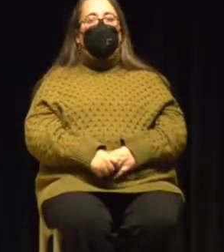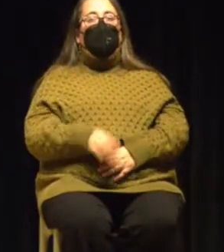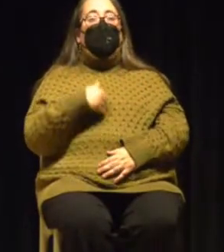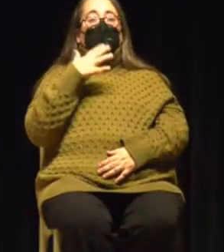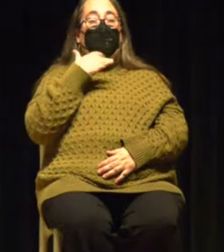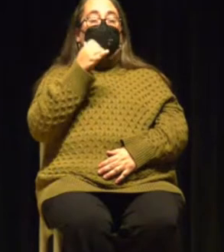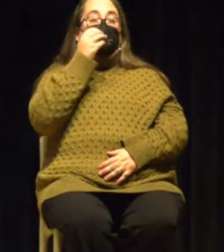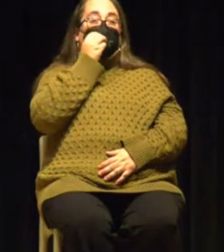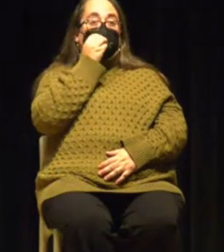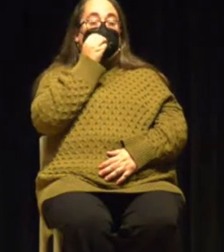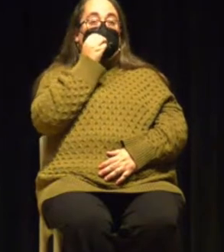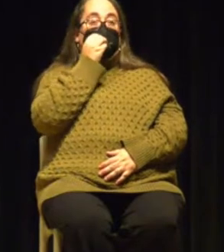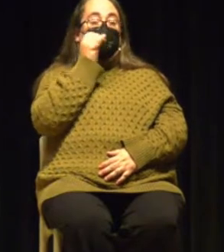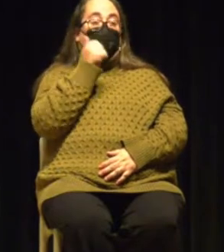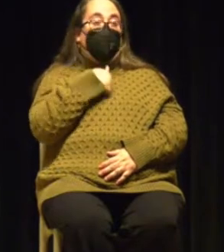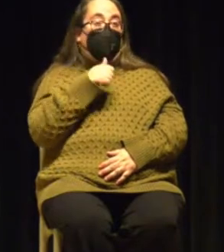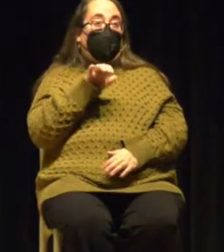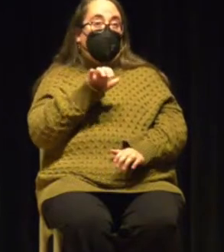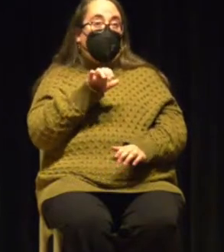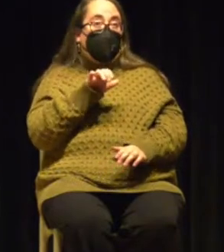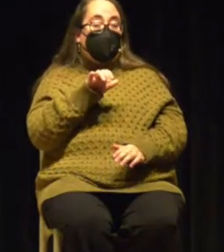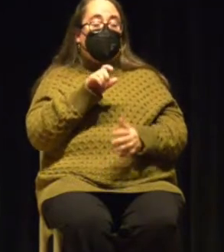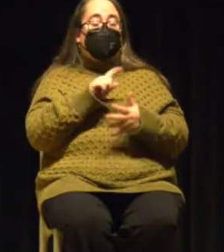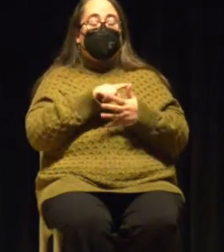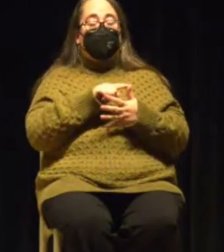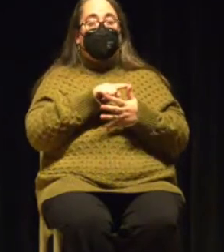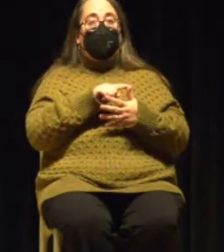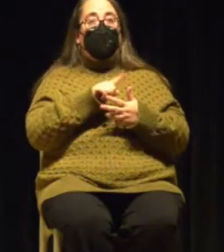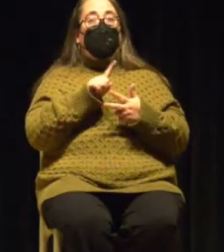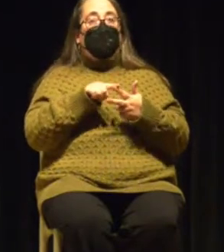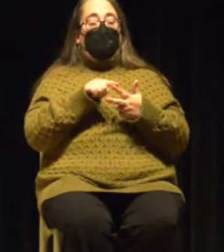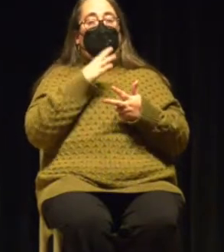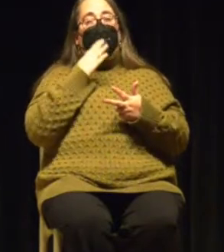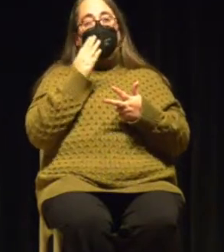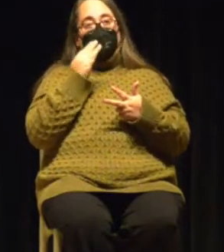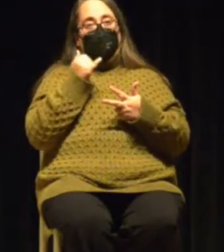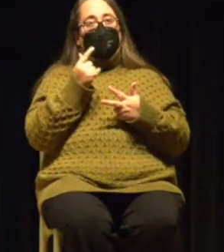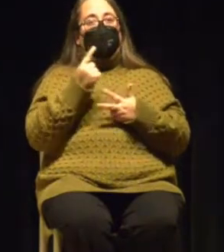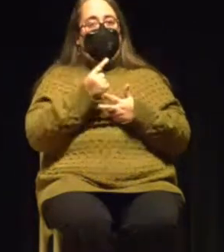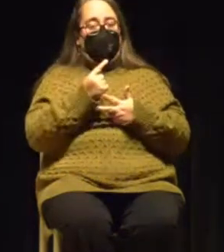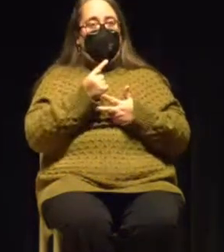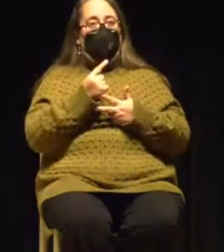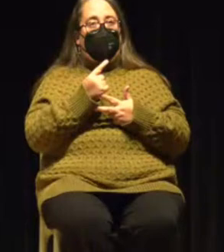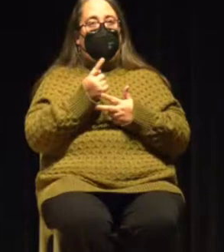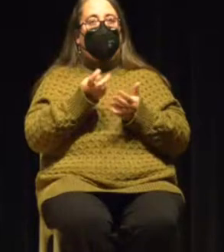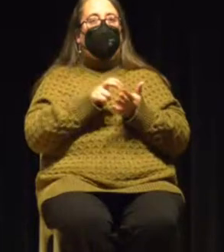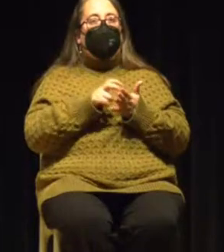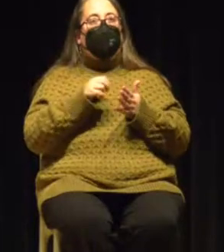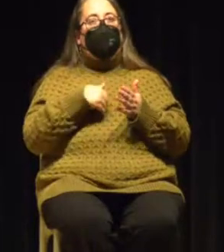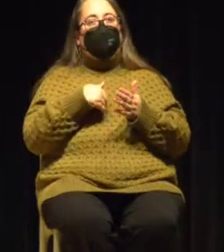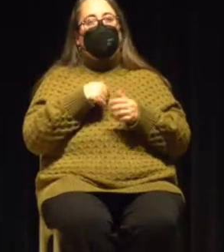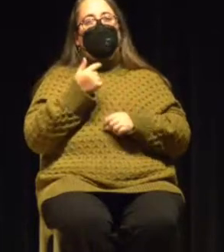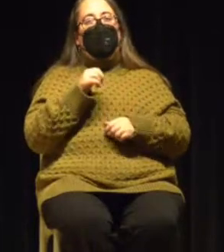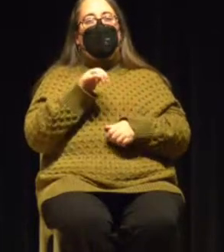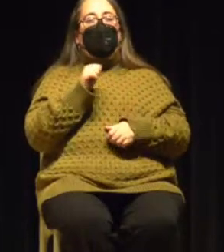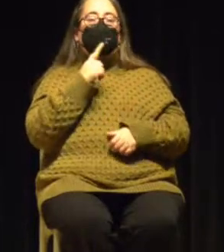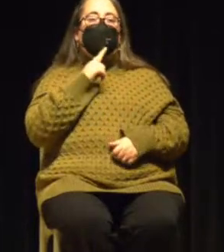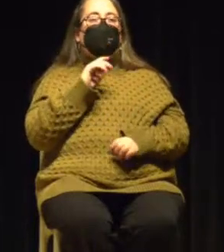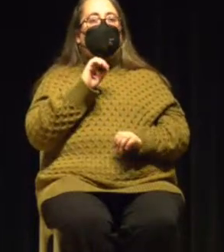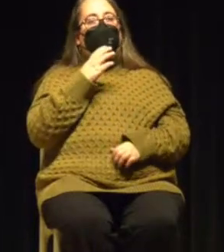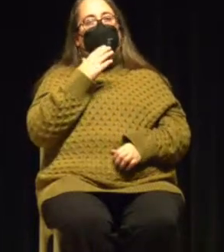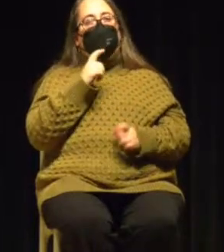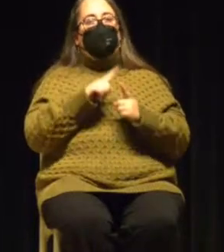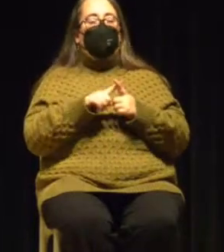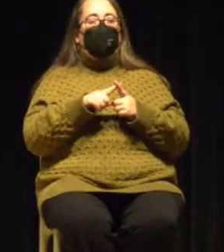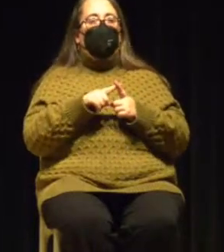eats like I did during her formative years. My 14-year-old to this day, like, you know, gets up and has a bowl of granola and says, no, thank you, to the fried